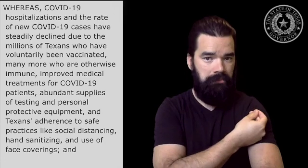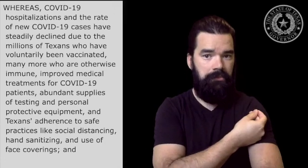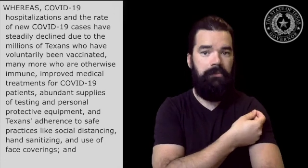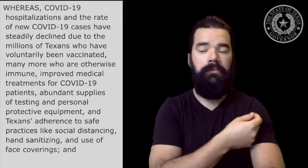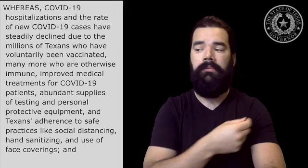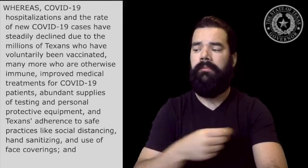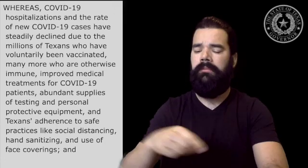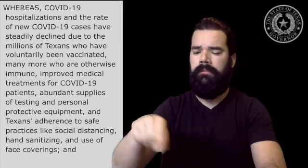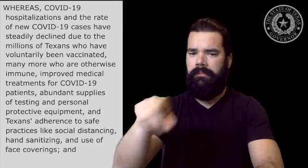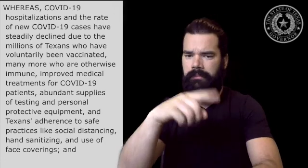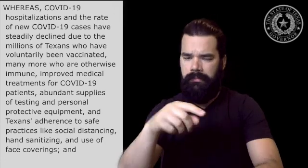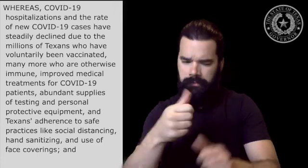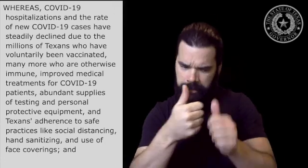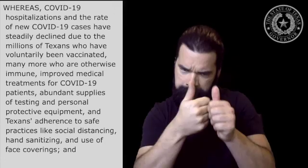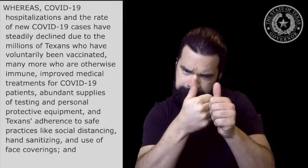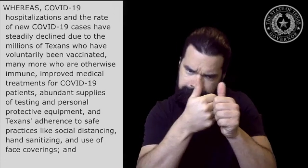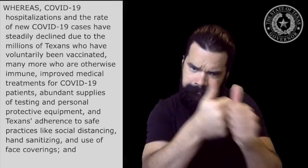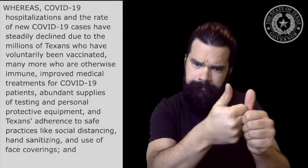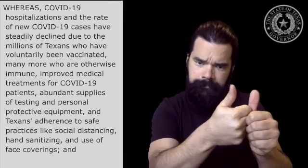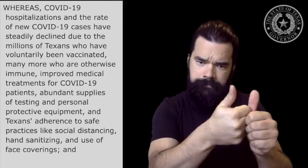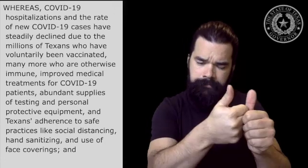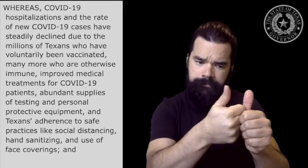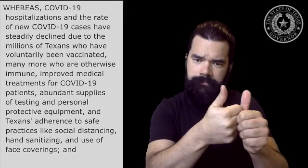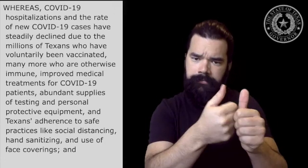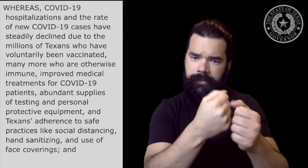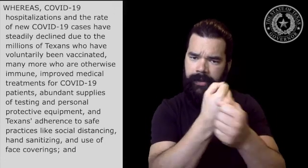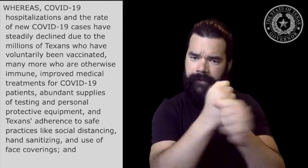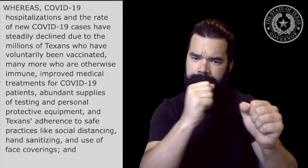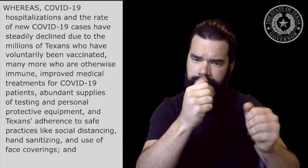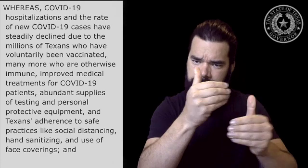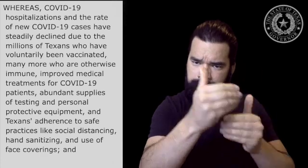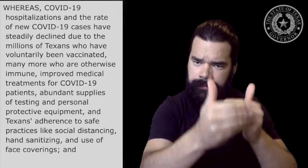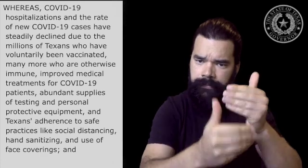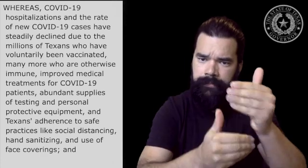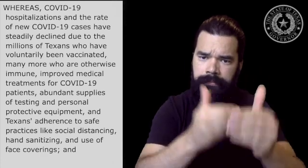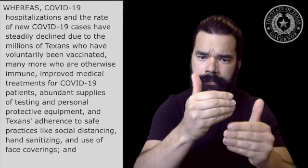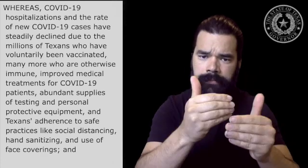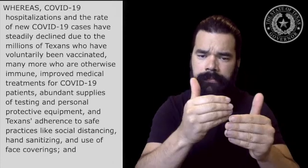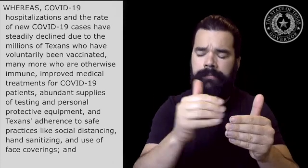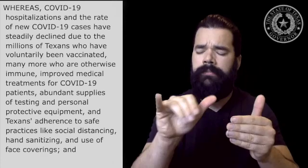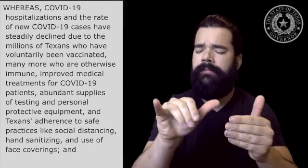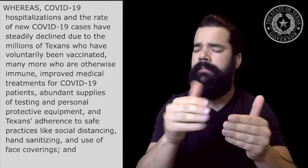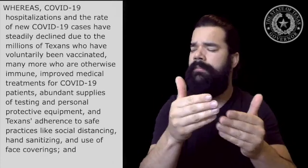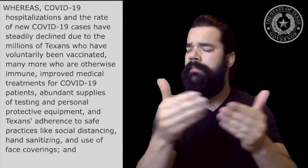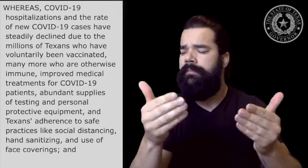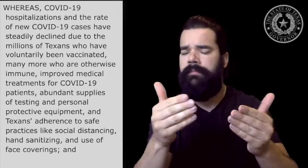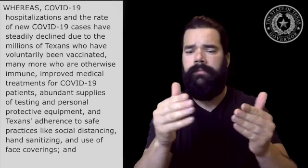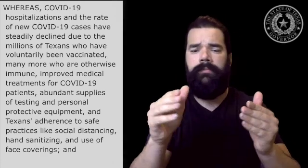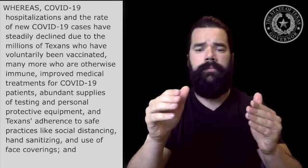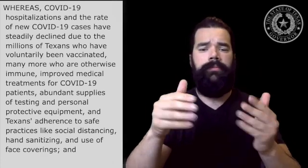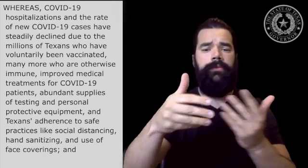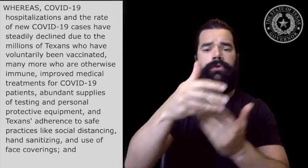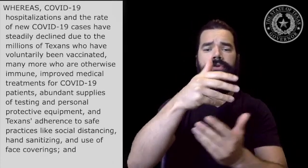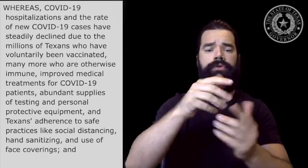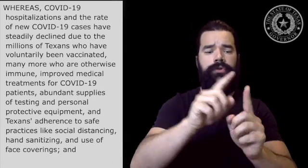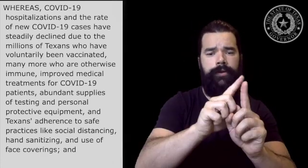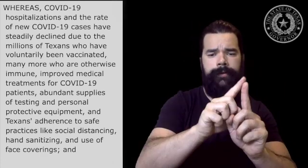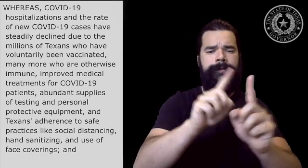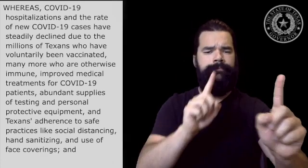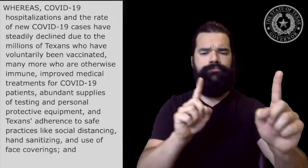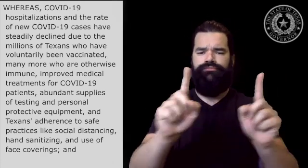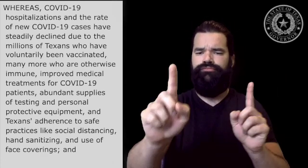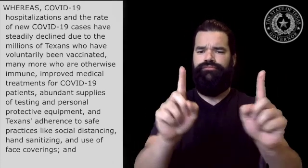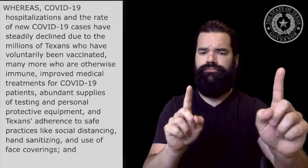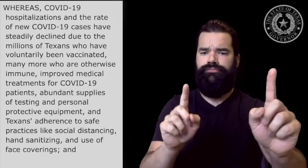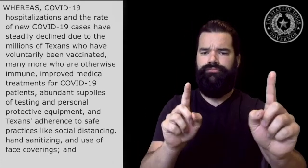COVID-19 patients, abundant supplies of testing and personal protective equipment, and Texans'